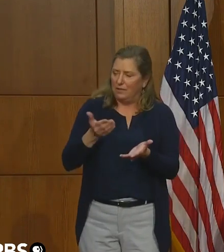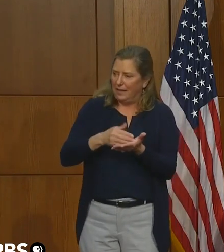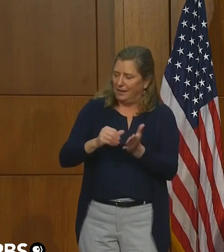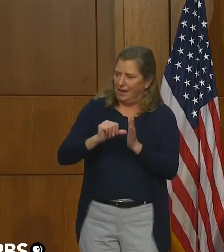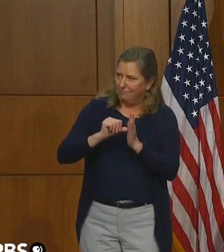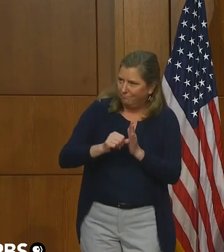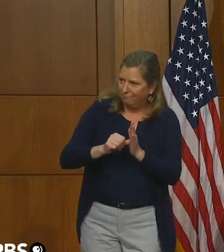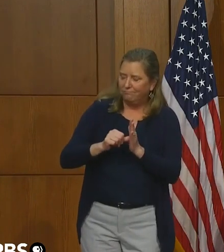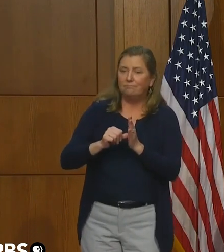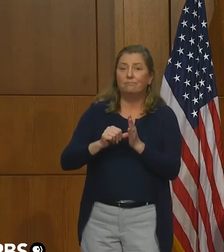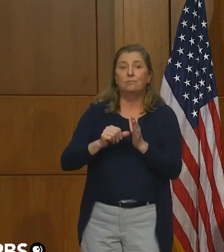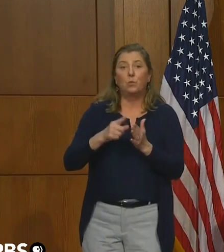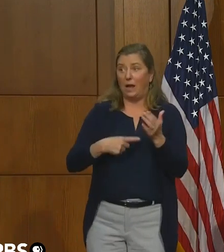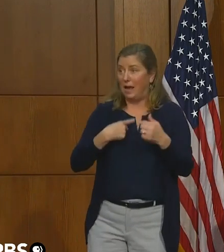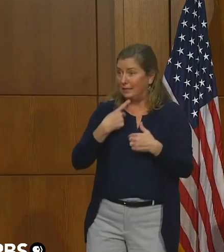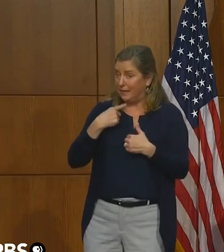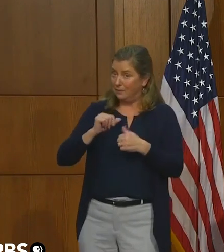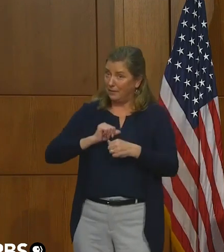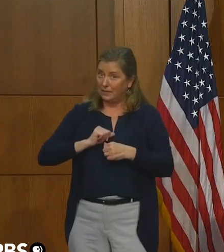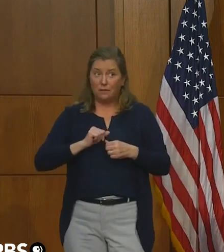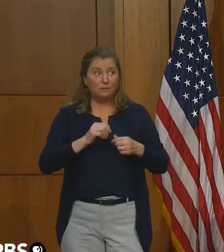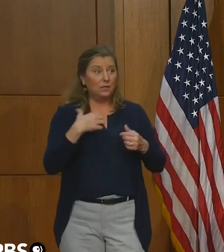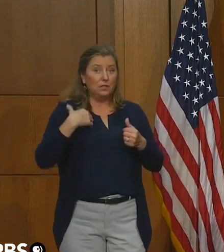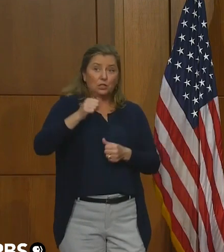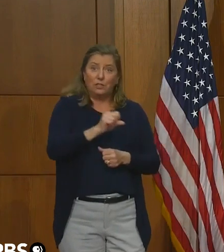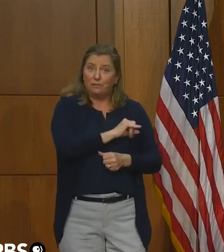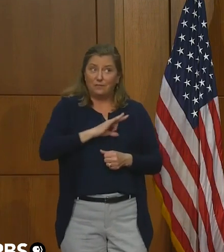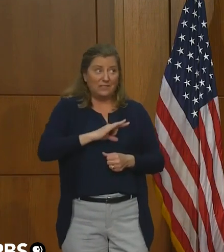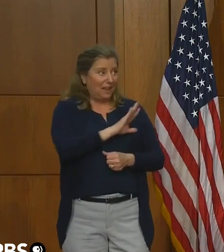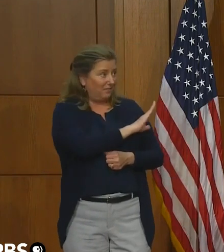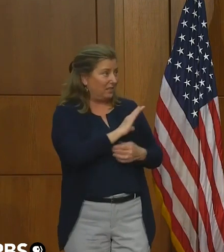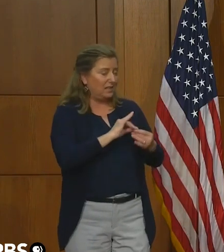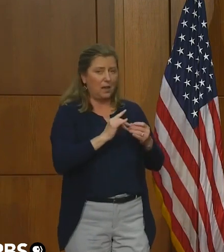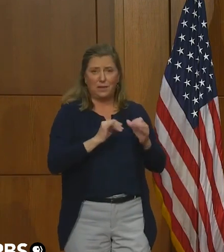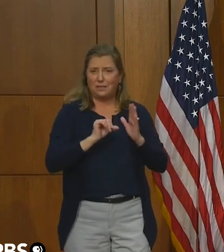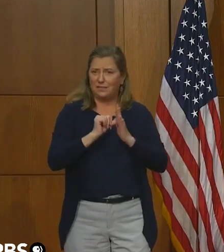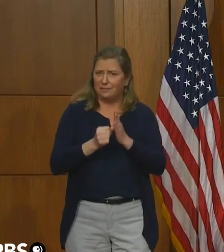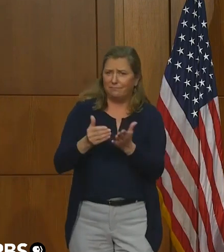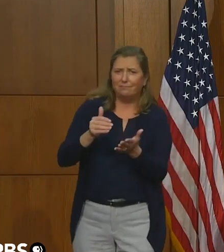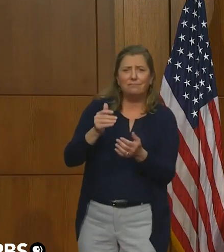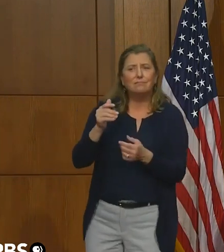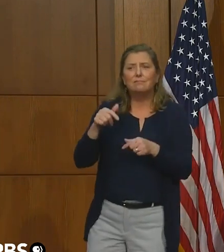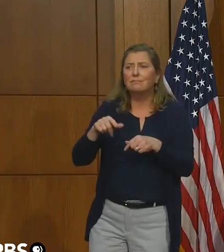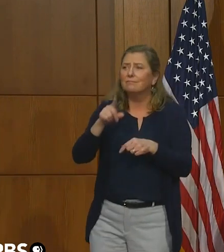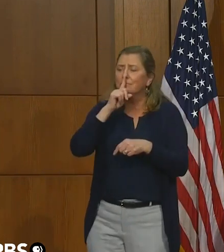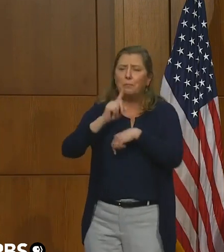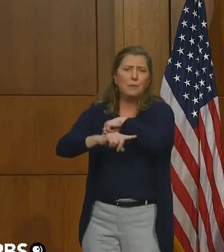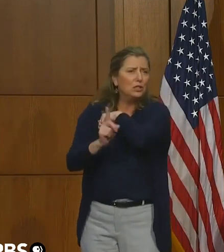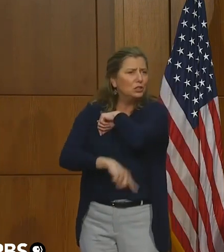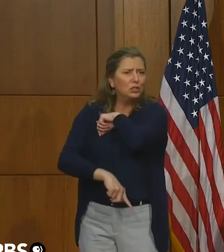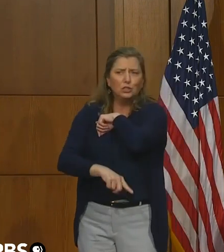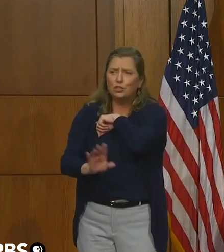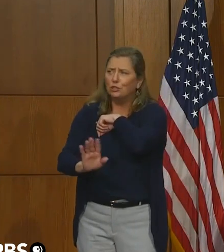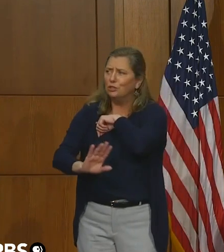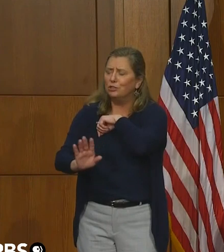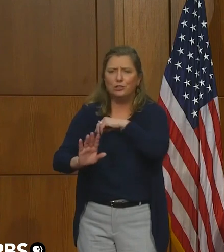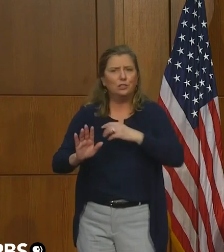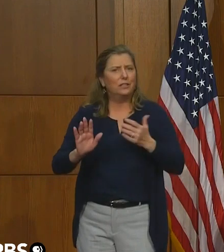too what I said earlier and what our chief of staff said. This is not about punishing people. It's not